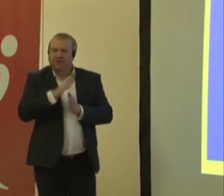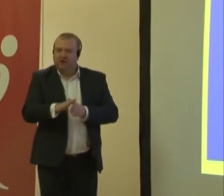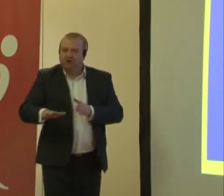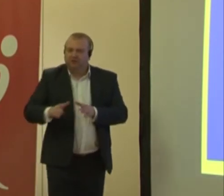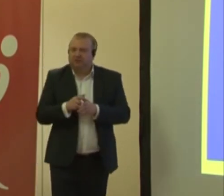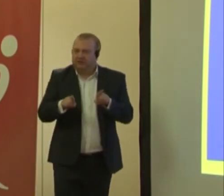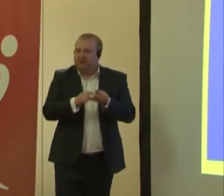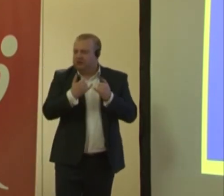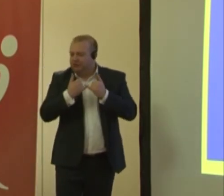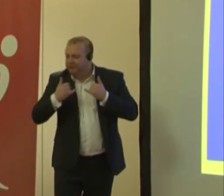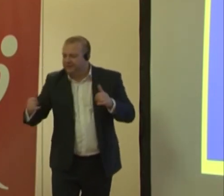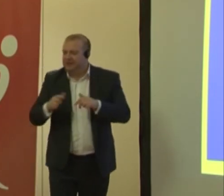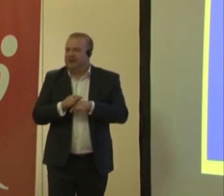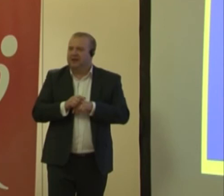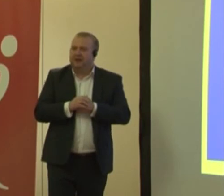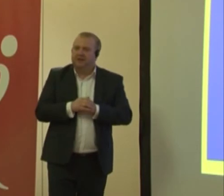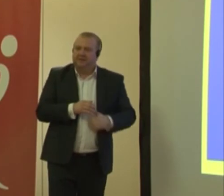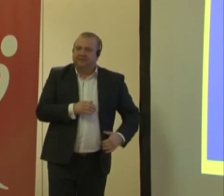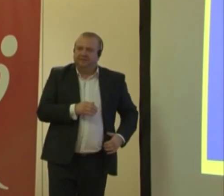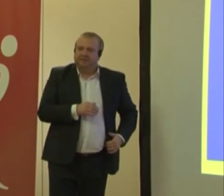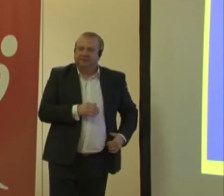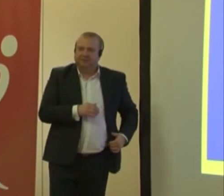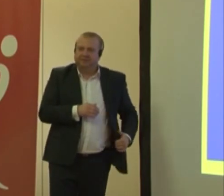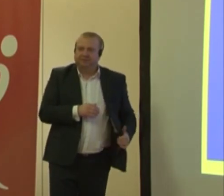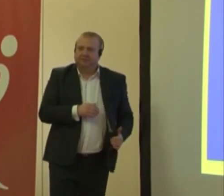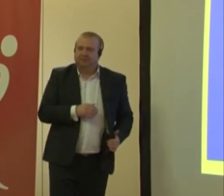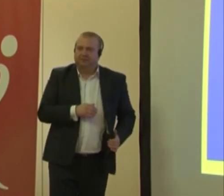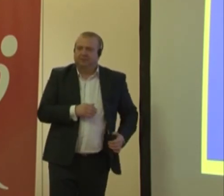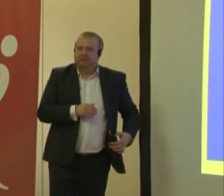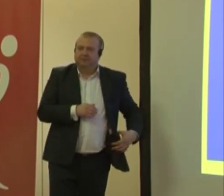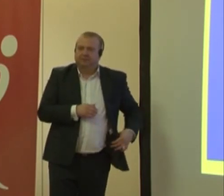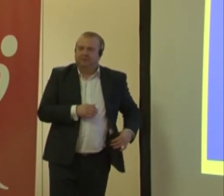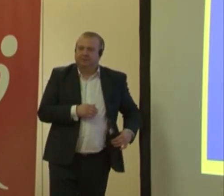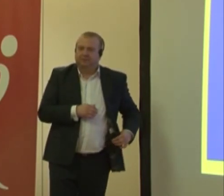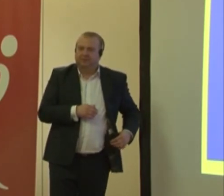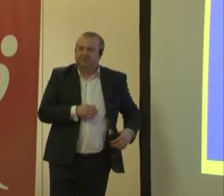social disadvantage, and so on and so forth. I wish you all a good luck with the